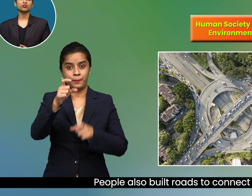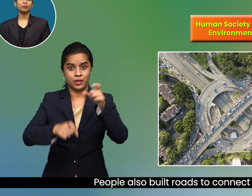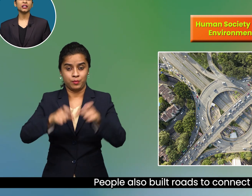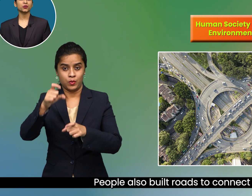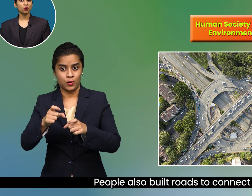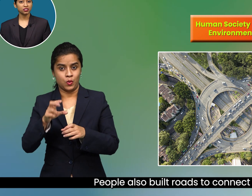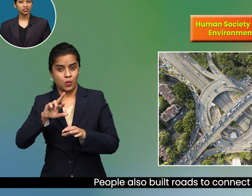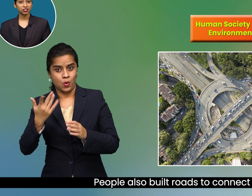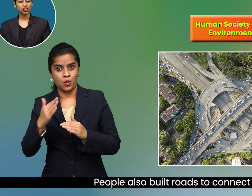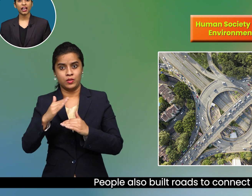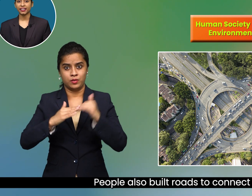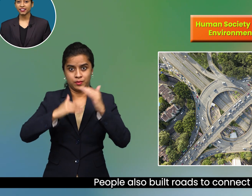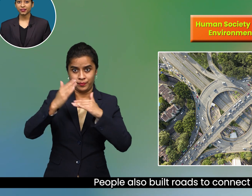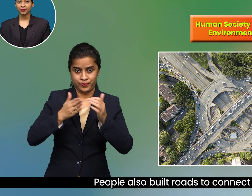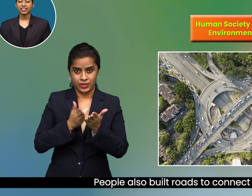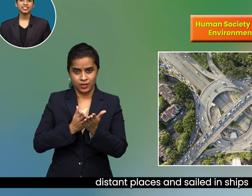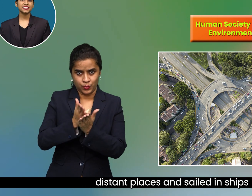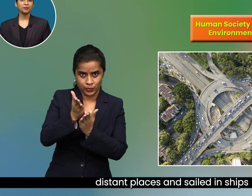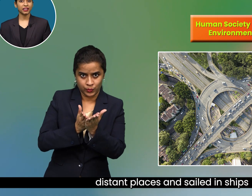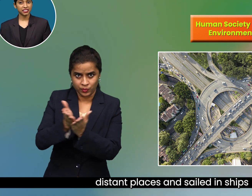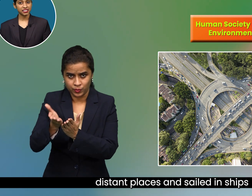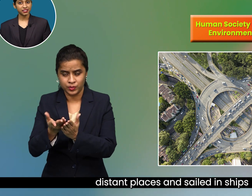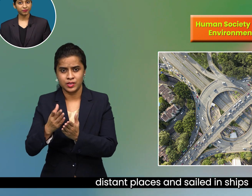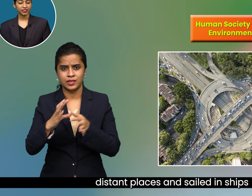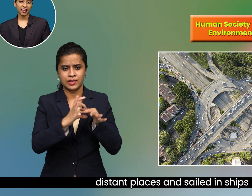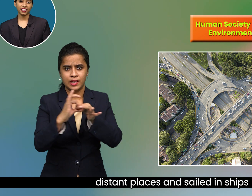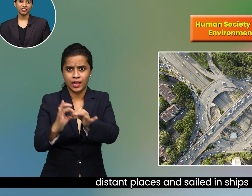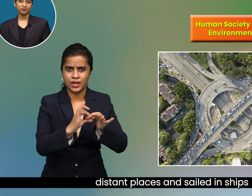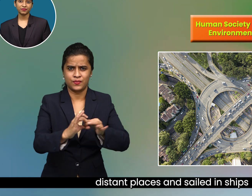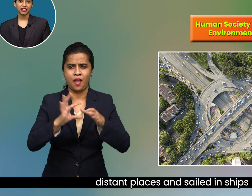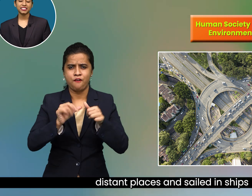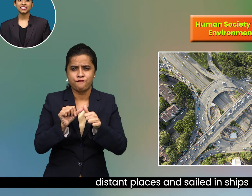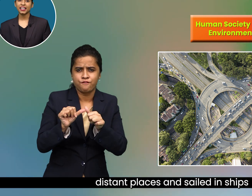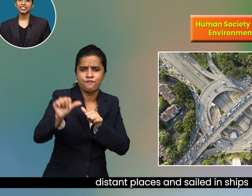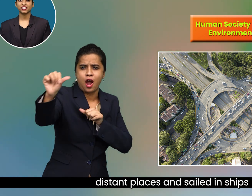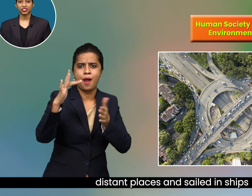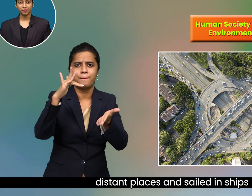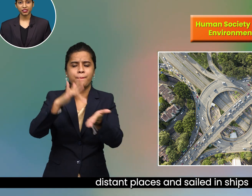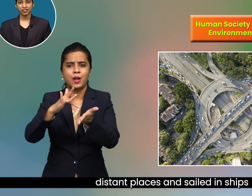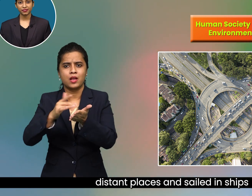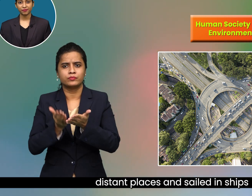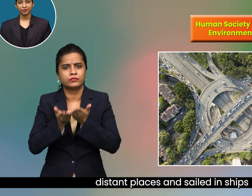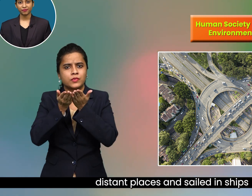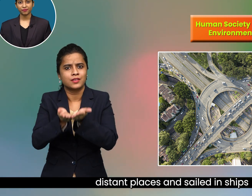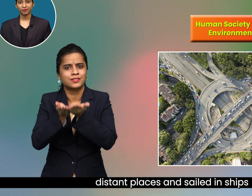People also built roads to connect distant places and sailed in